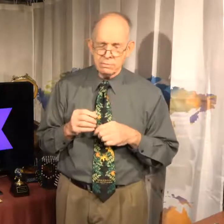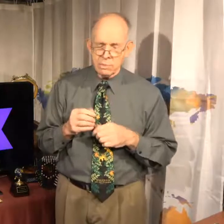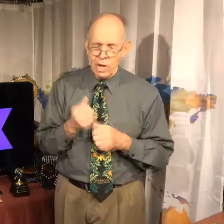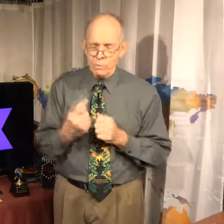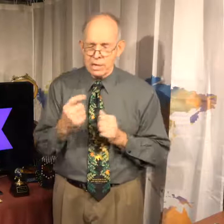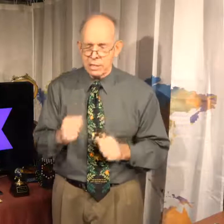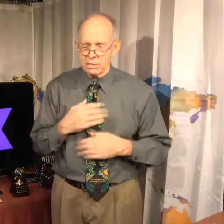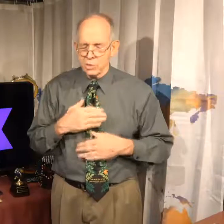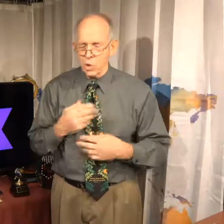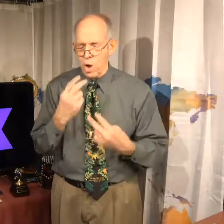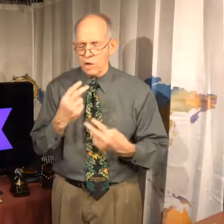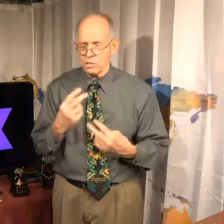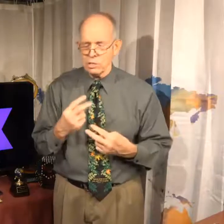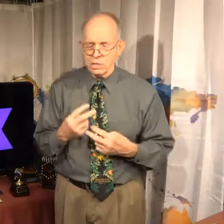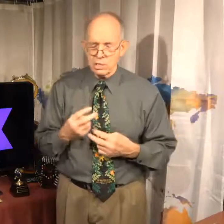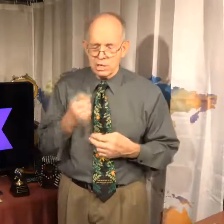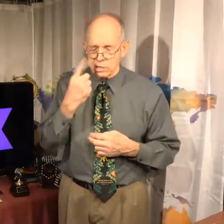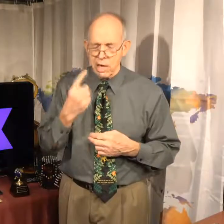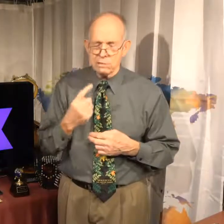so everybody can show us and send